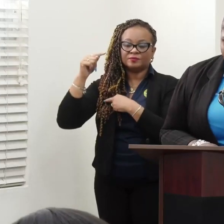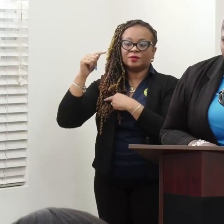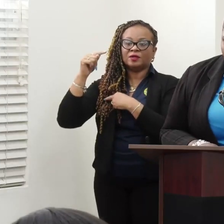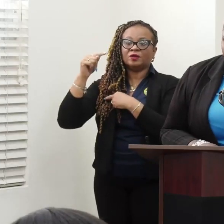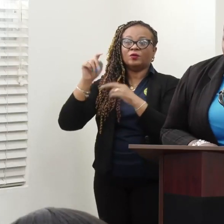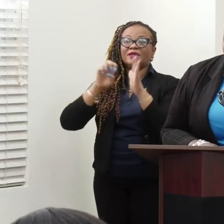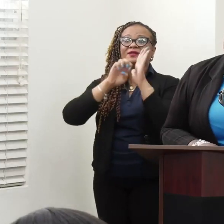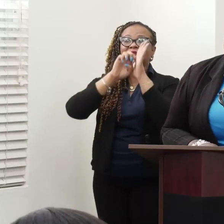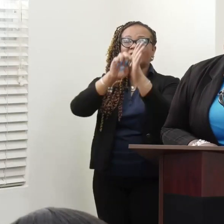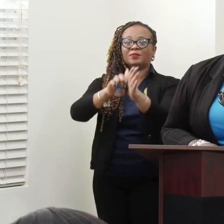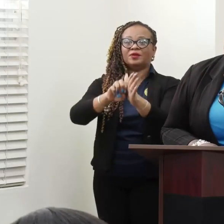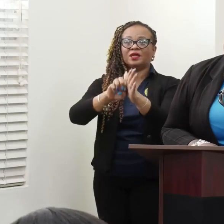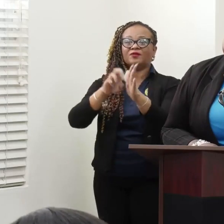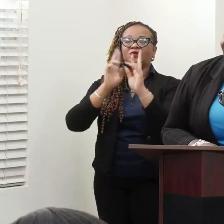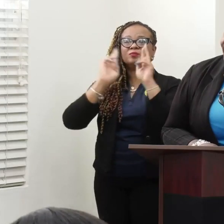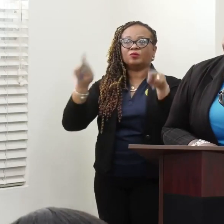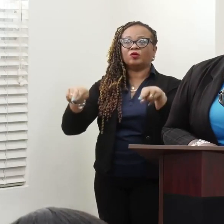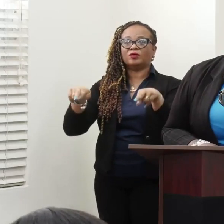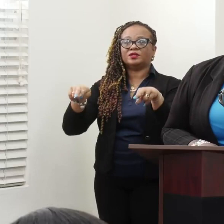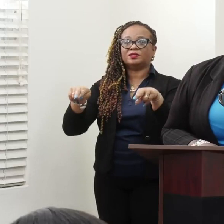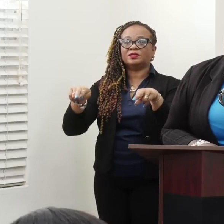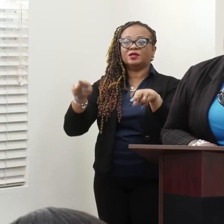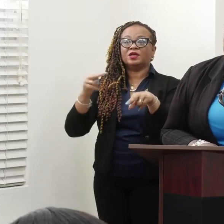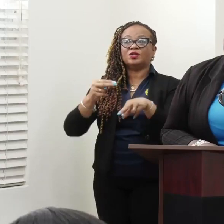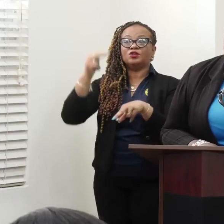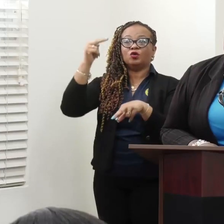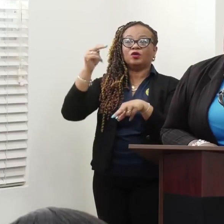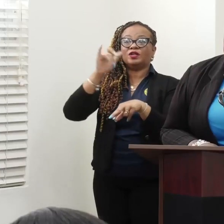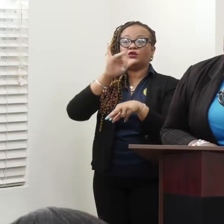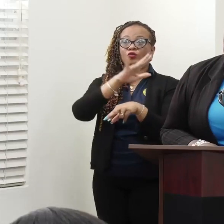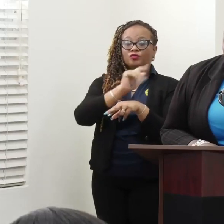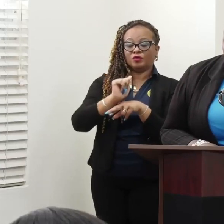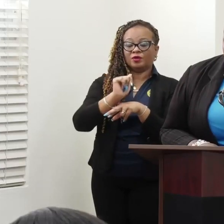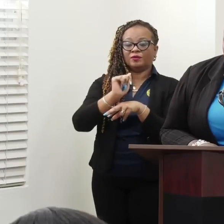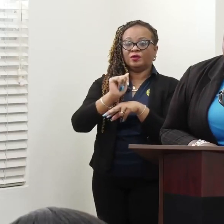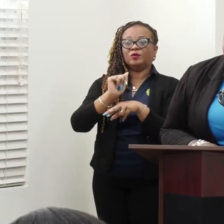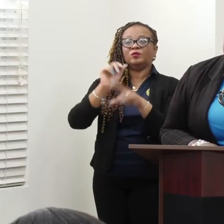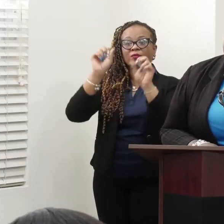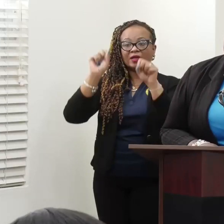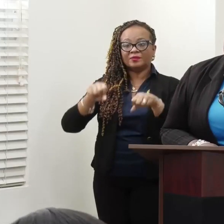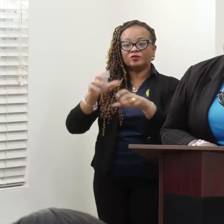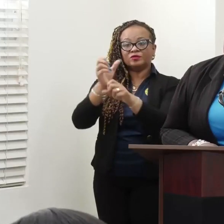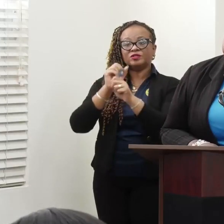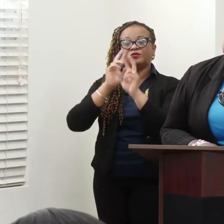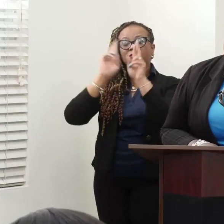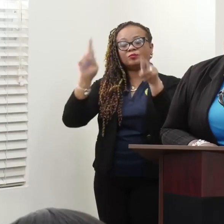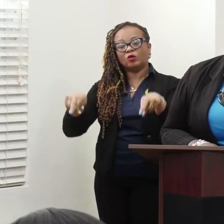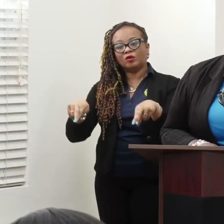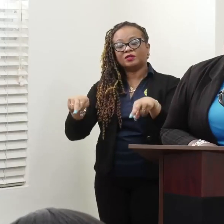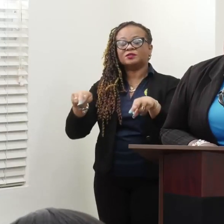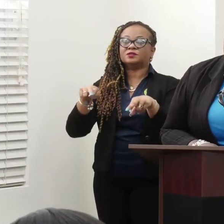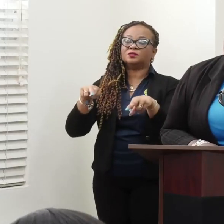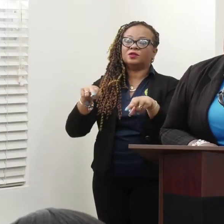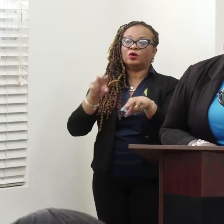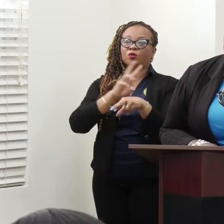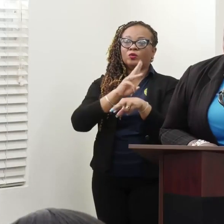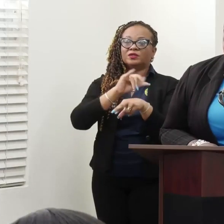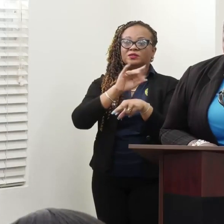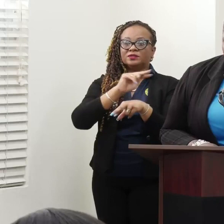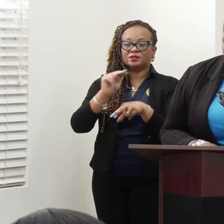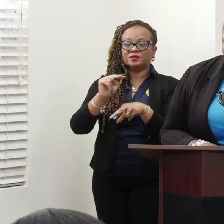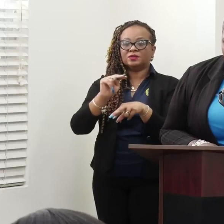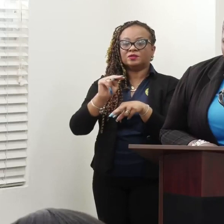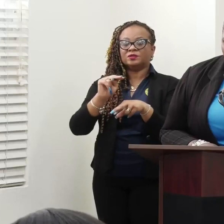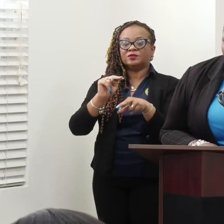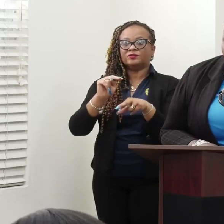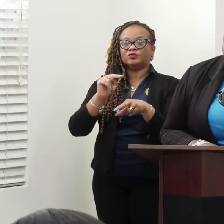One example of our report is in the case of North Eleuthera. We were able to receive reports from Administrator Wilson showing a